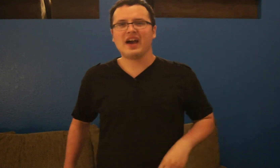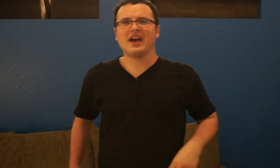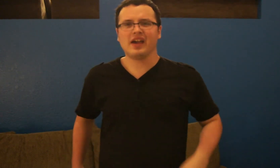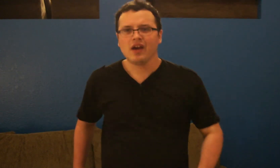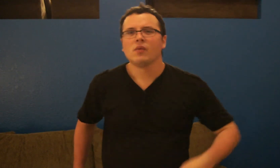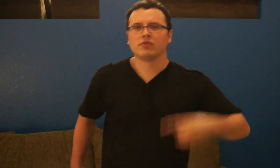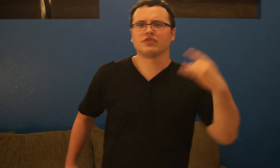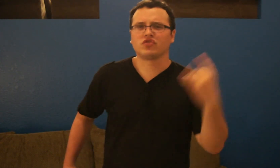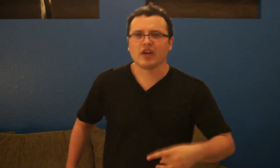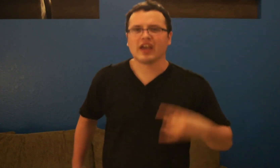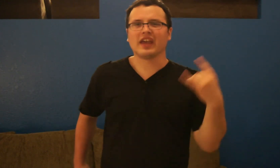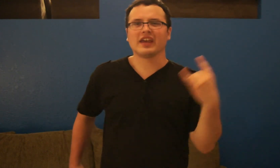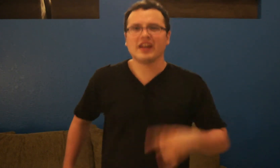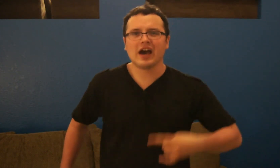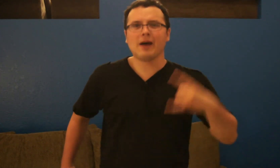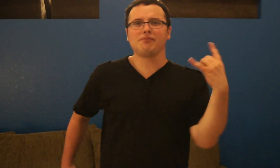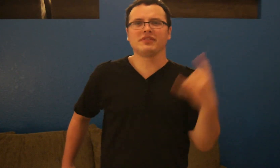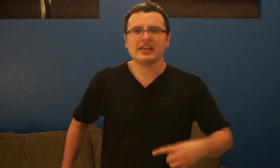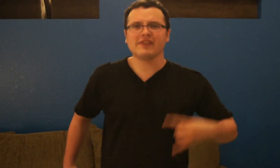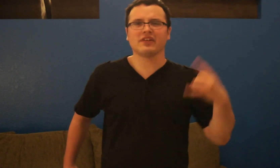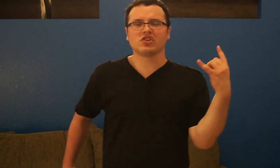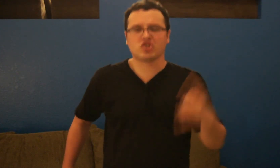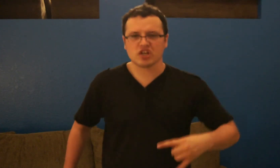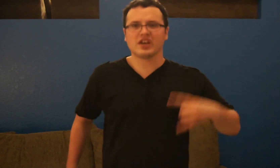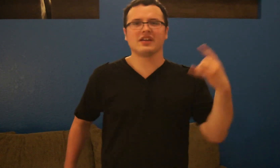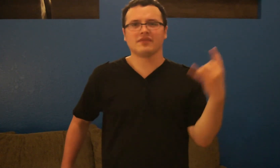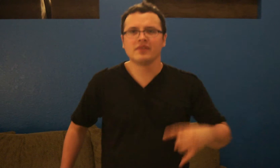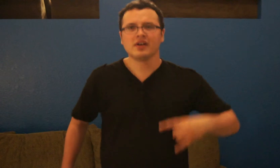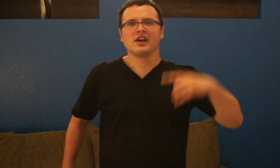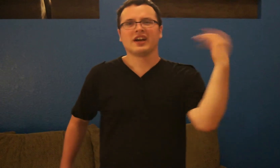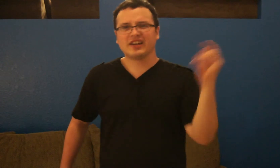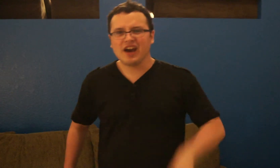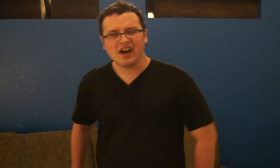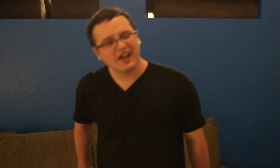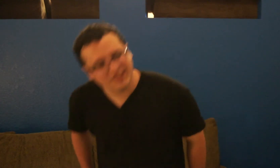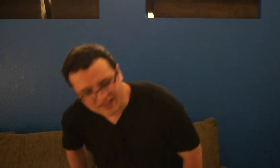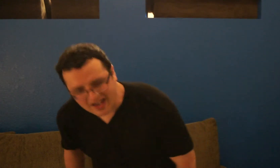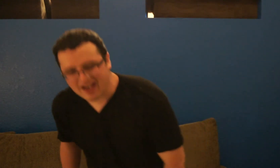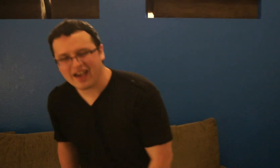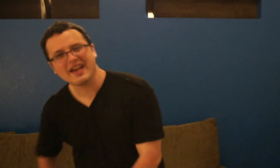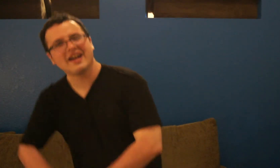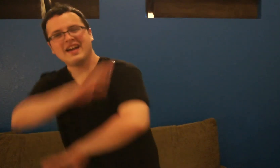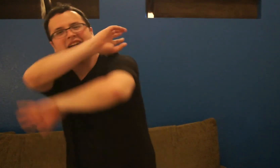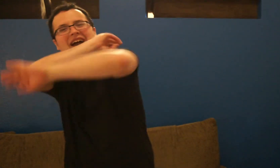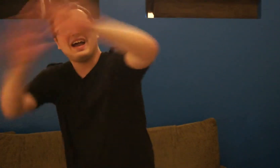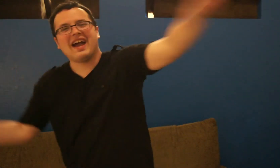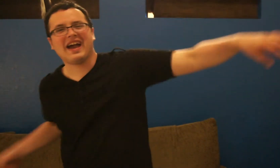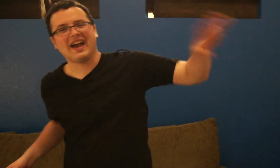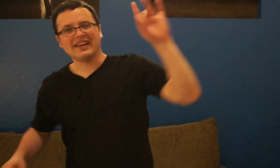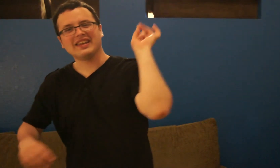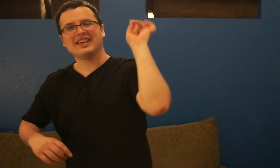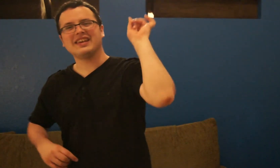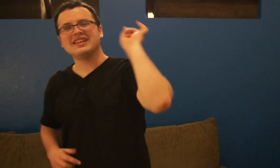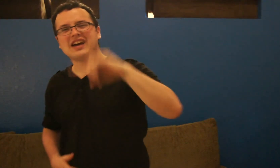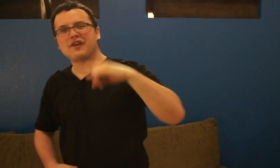I will straight up leave your shit. 'Cause I had enough